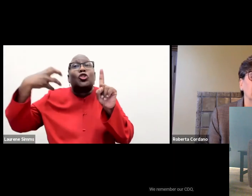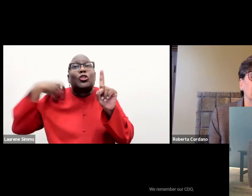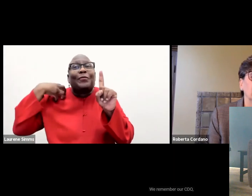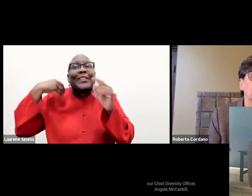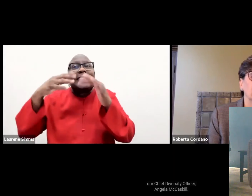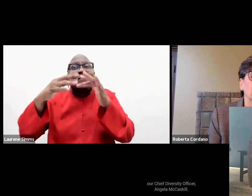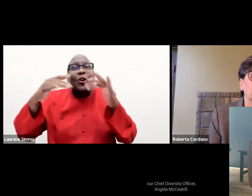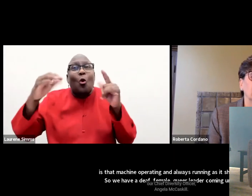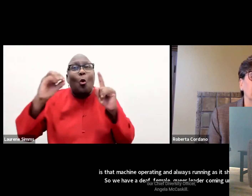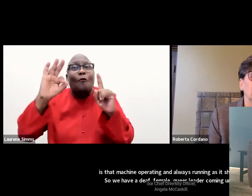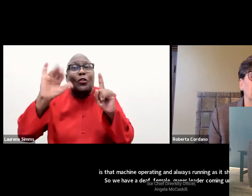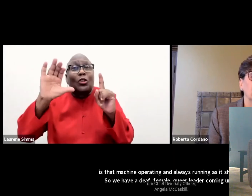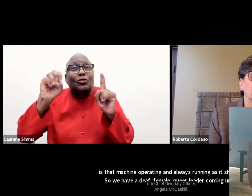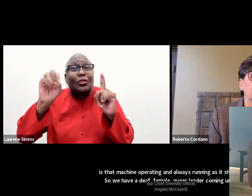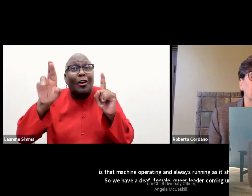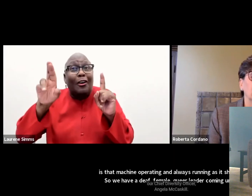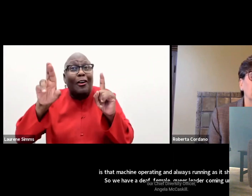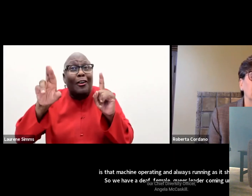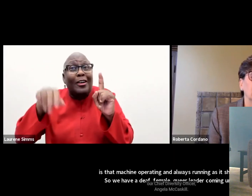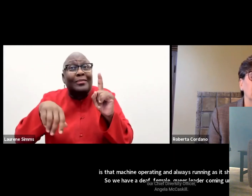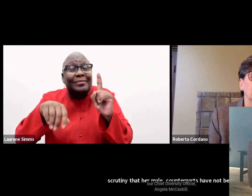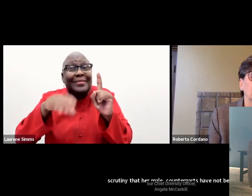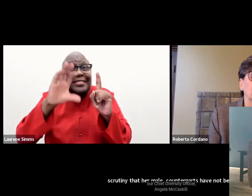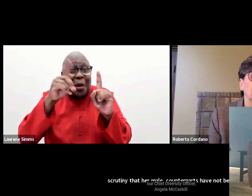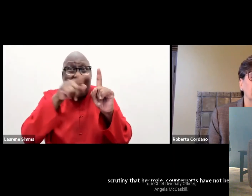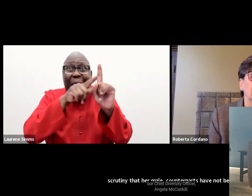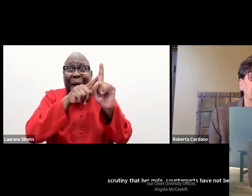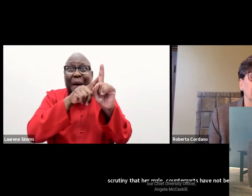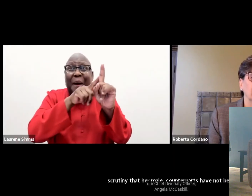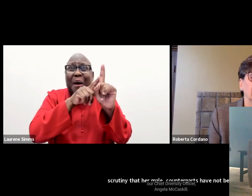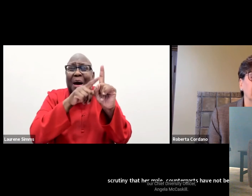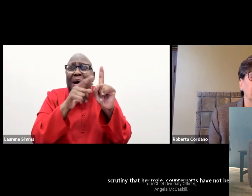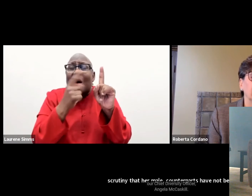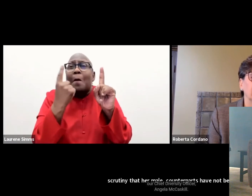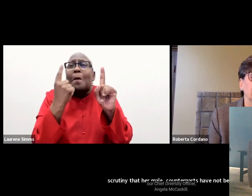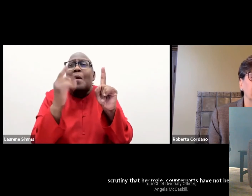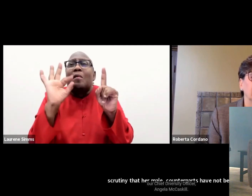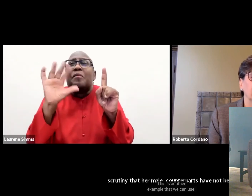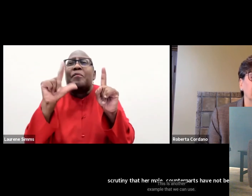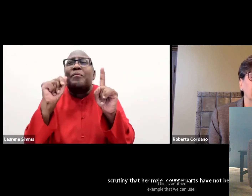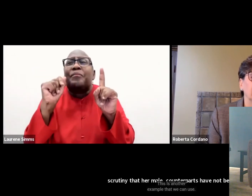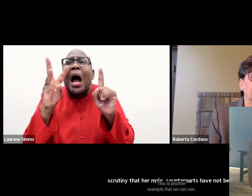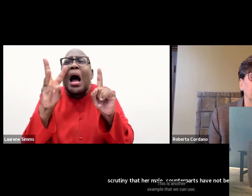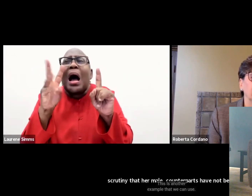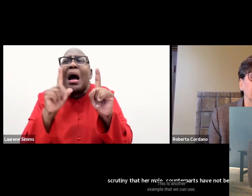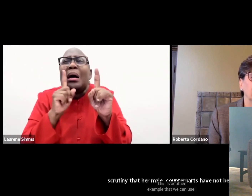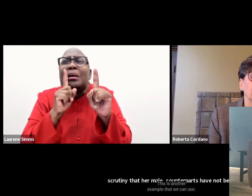hasn't been seen as for her presidency success.